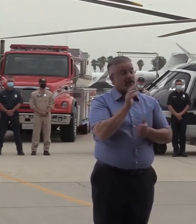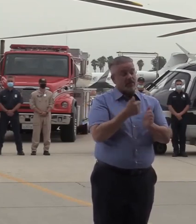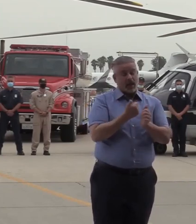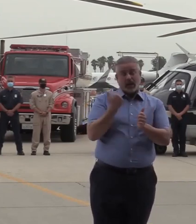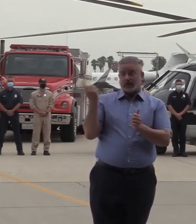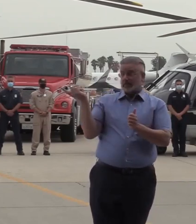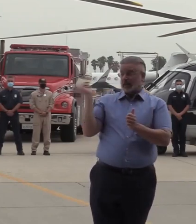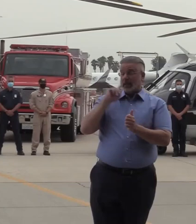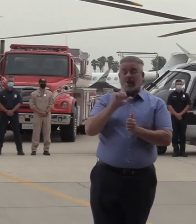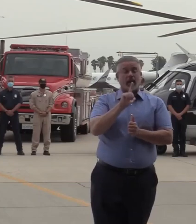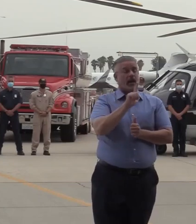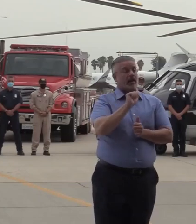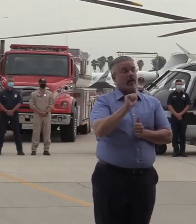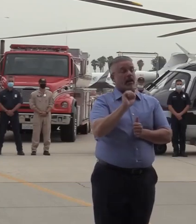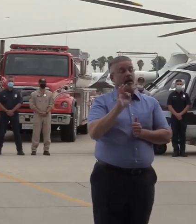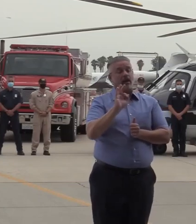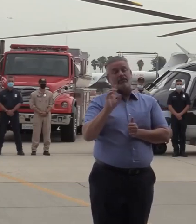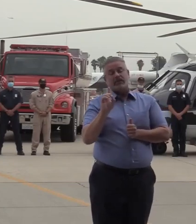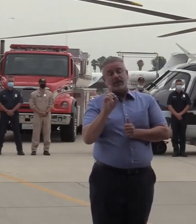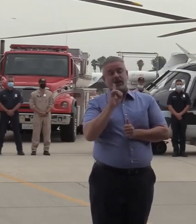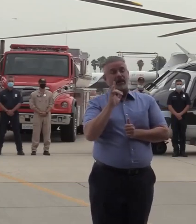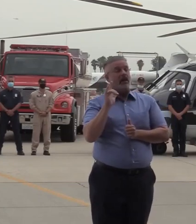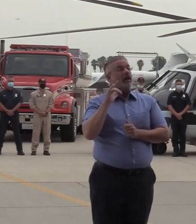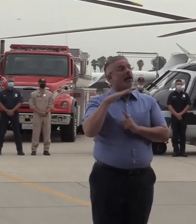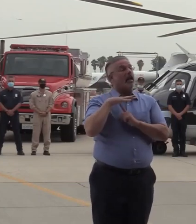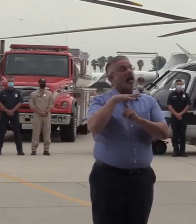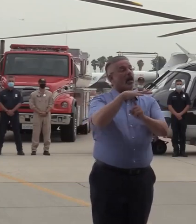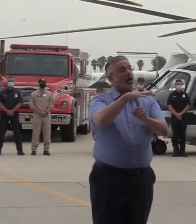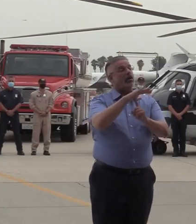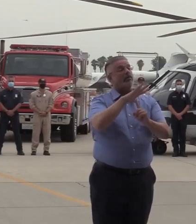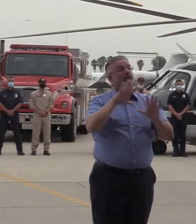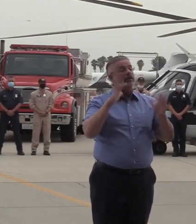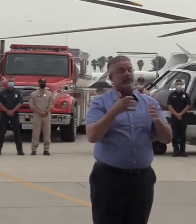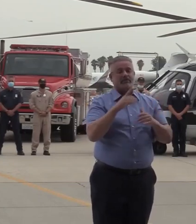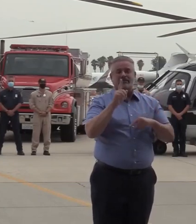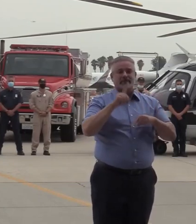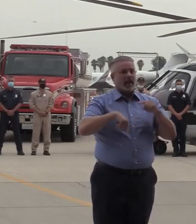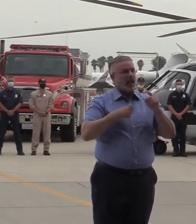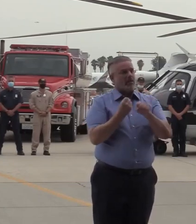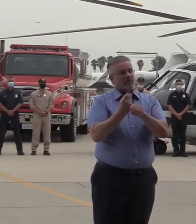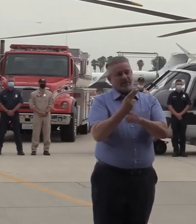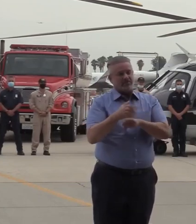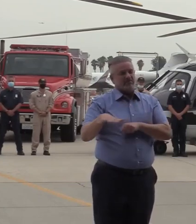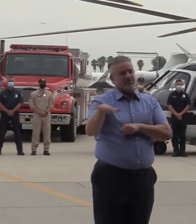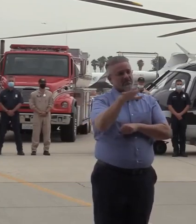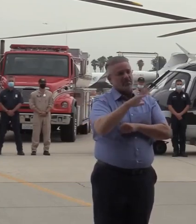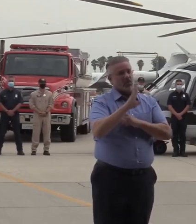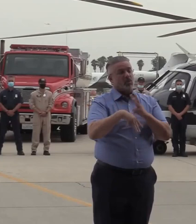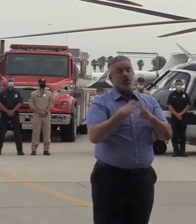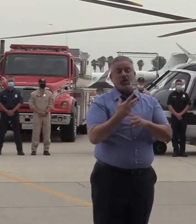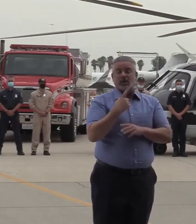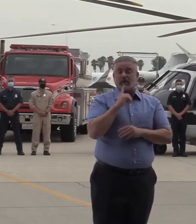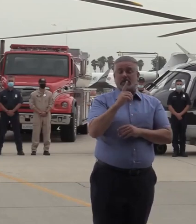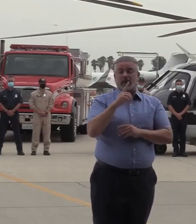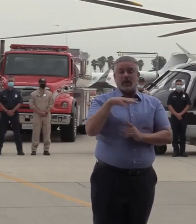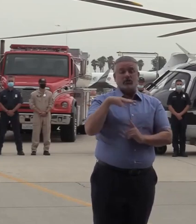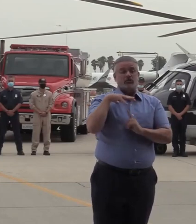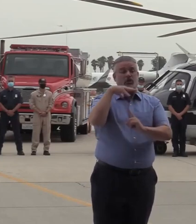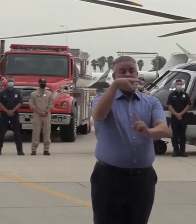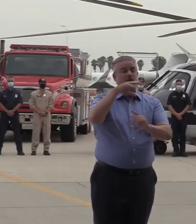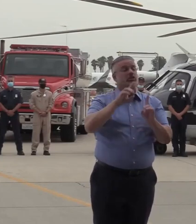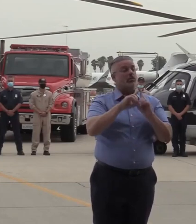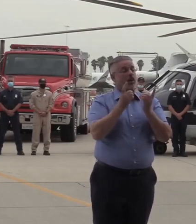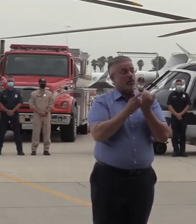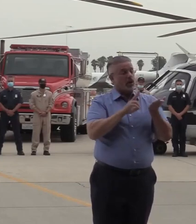here. LAFD's aerial fleet, which is unparalleled in our country, and the Erickson Skycrane that's in the middle, which the